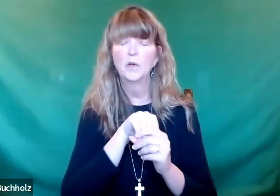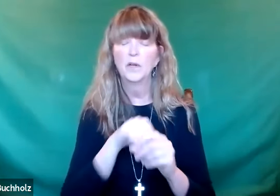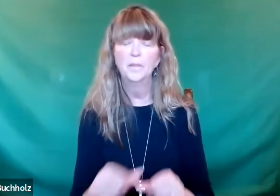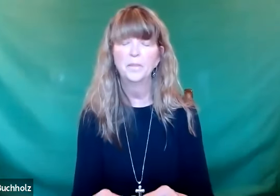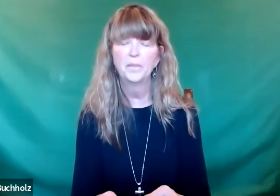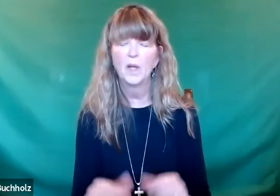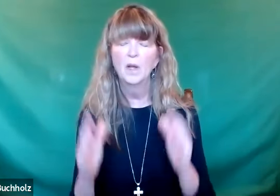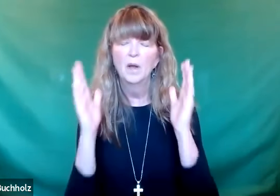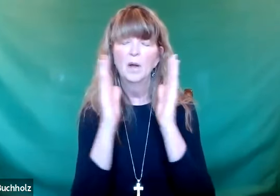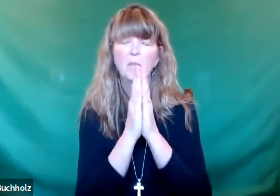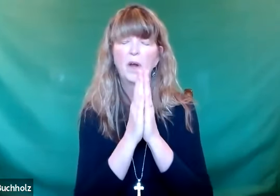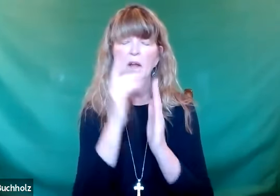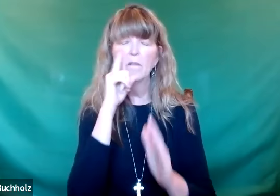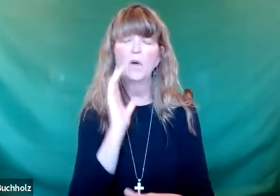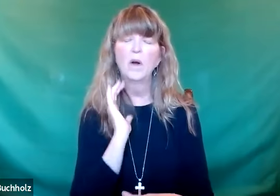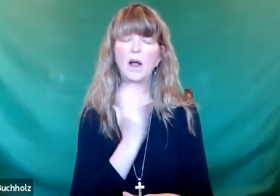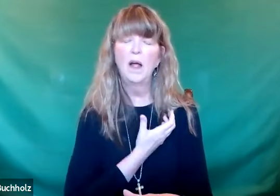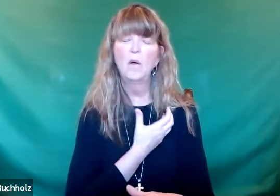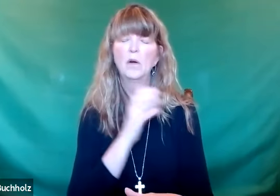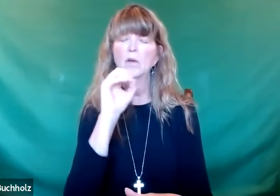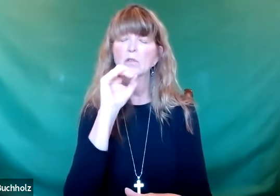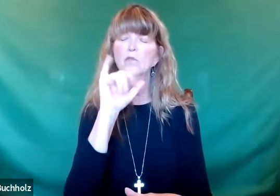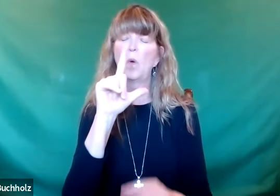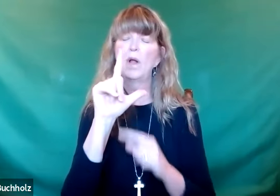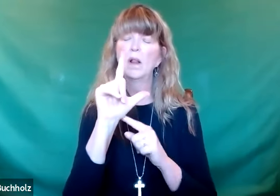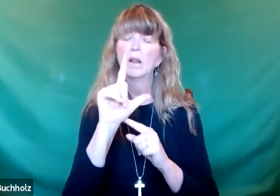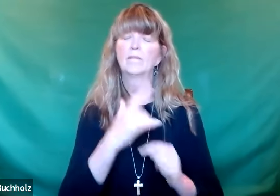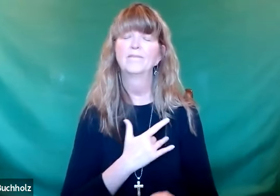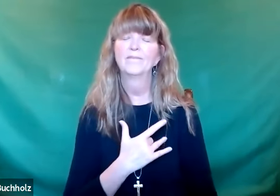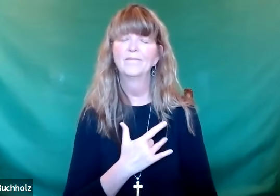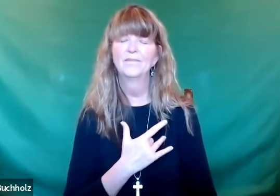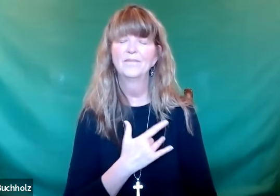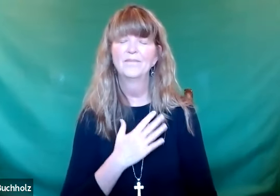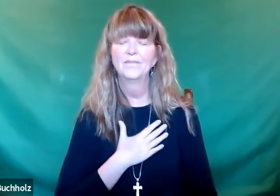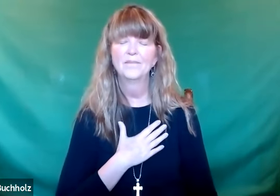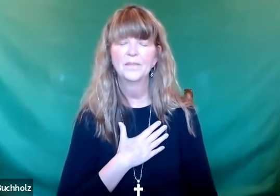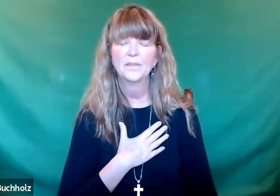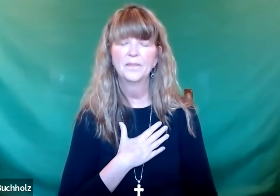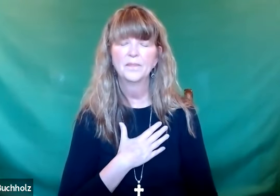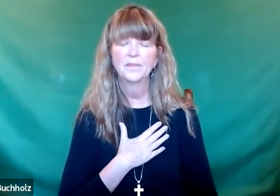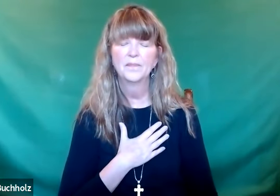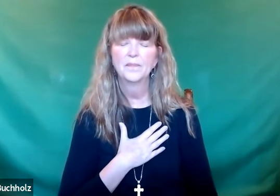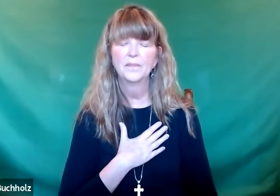We pray for all of us, myself included. We pray that our soils, that our hearts